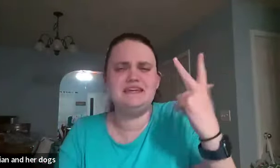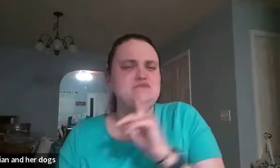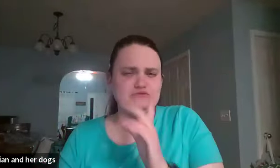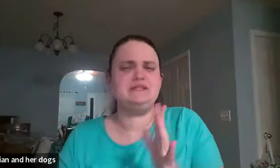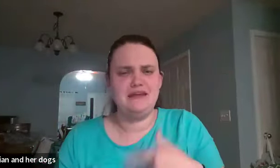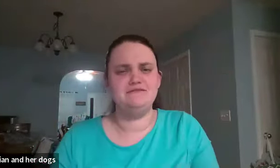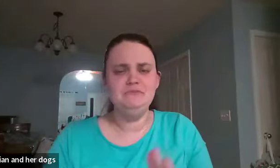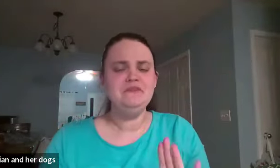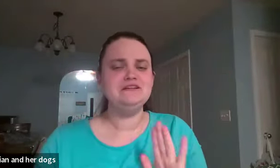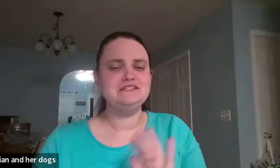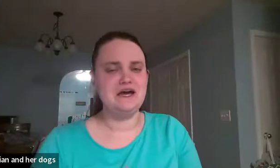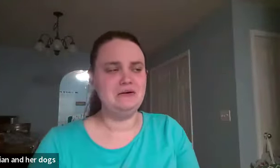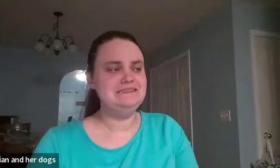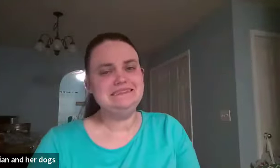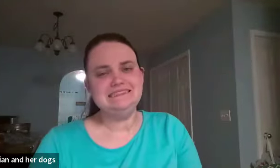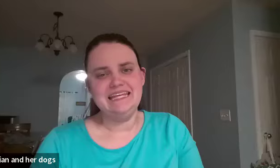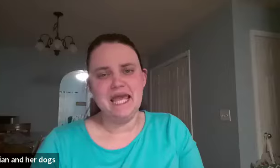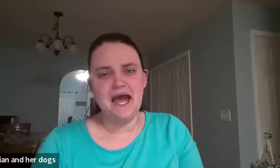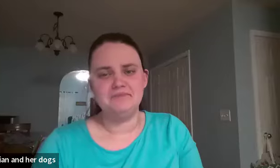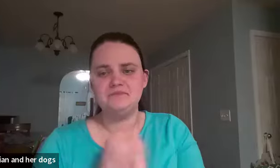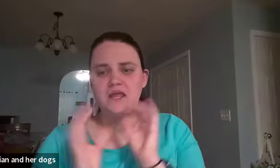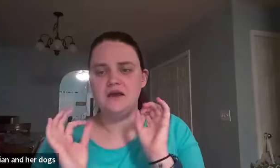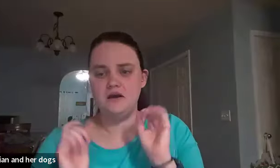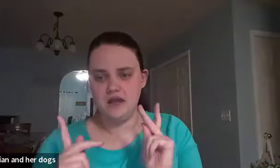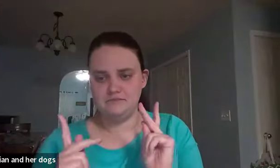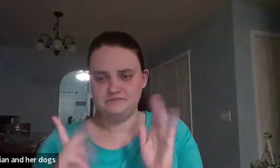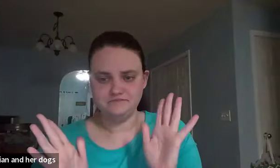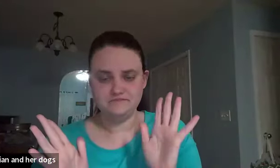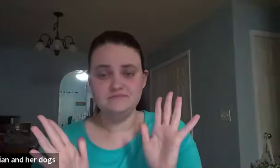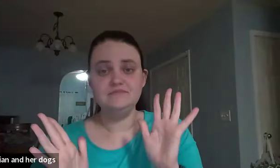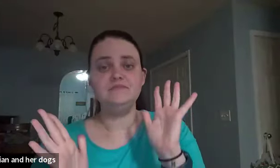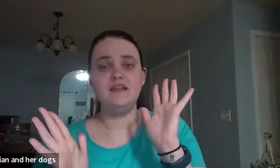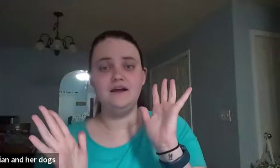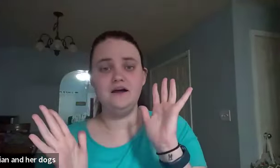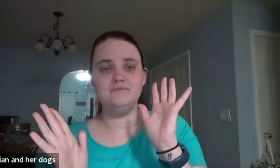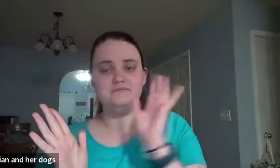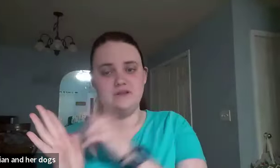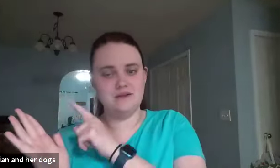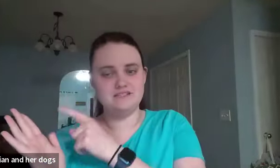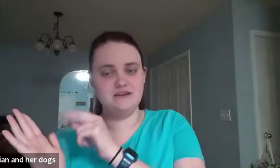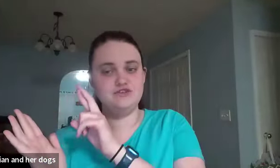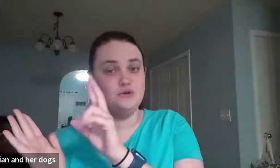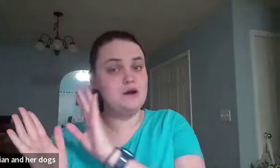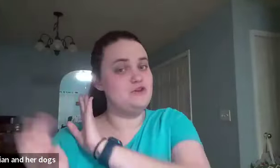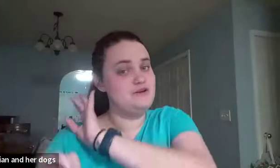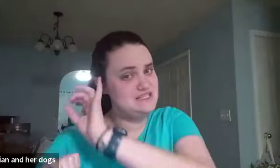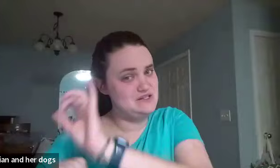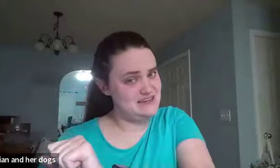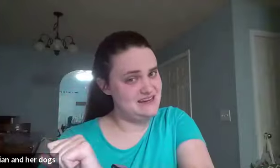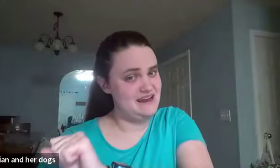It was really painful. So yeah. Okay. But like I was saying, so rhubarb, there is no sign.